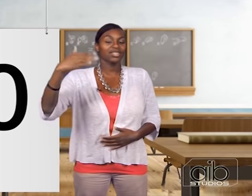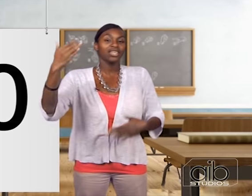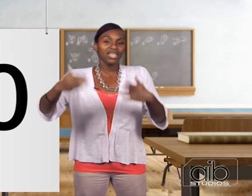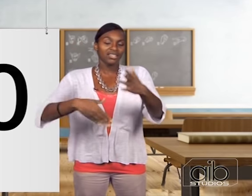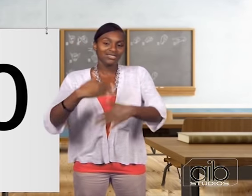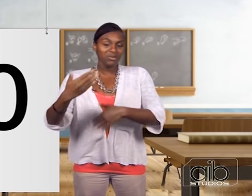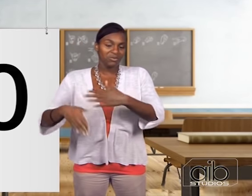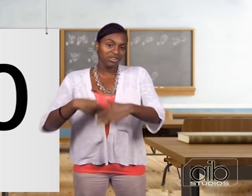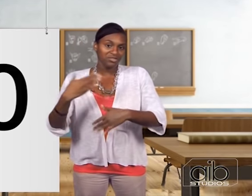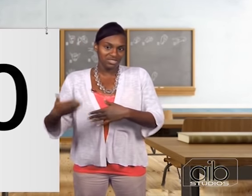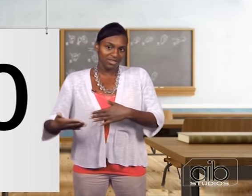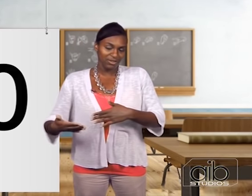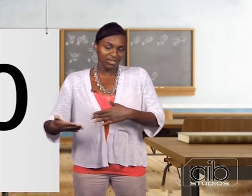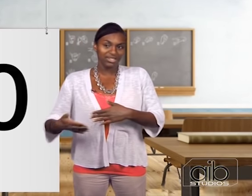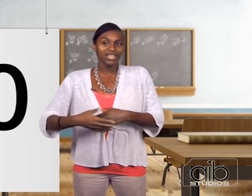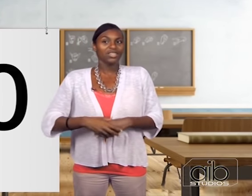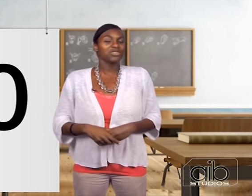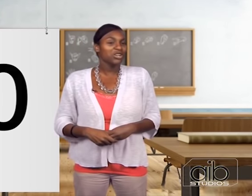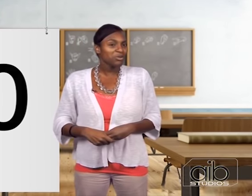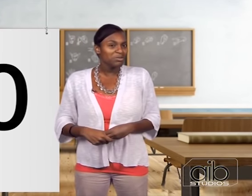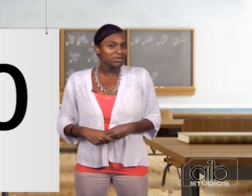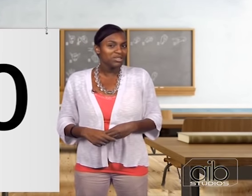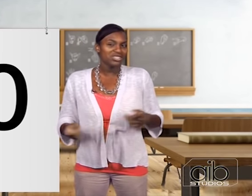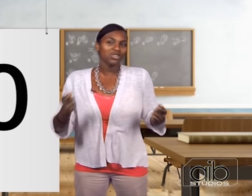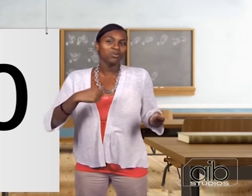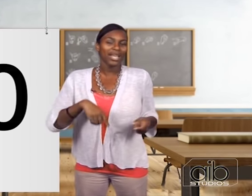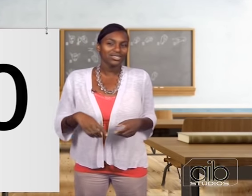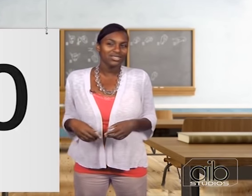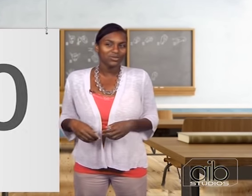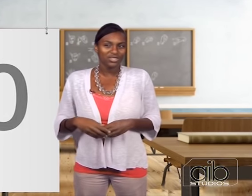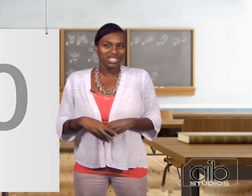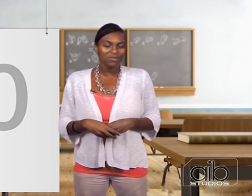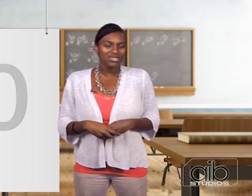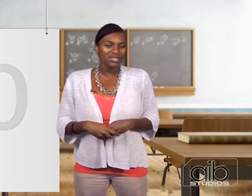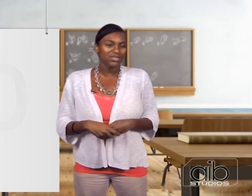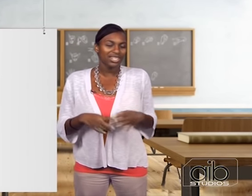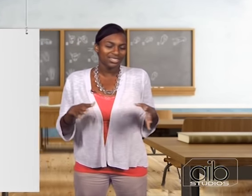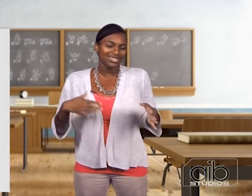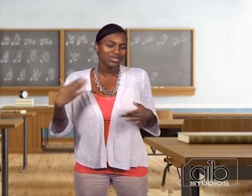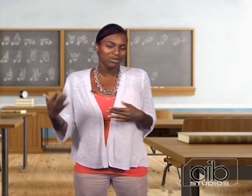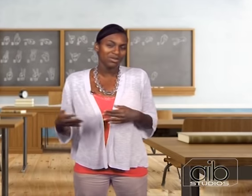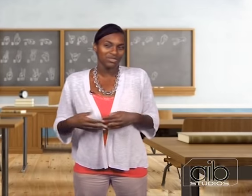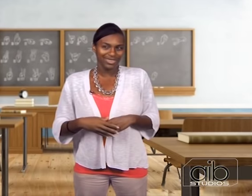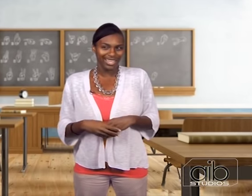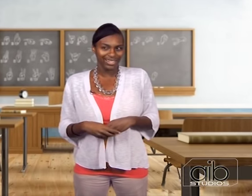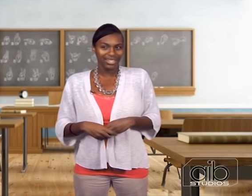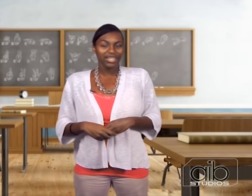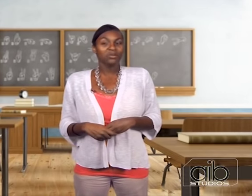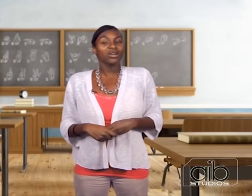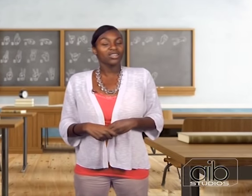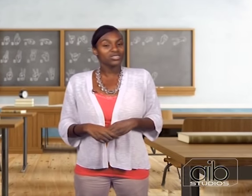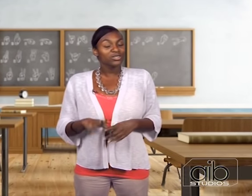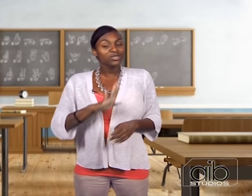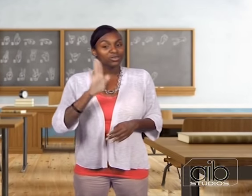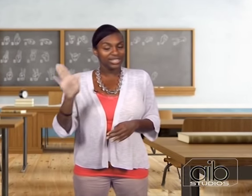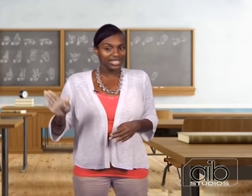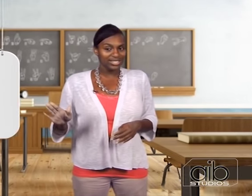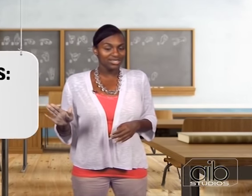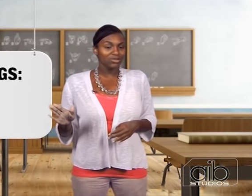and so forth and so on. If you don't remember, just go back to the first episode and you can review that. We also learned greetings, so let's